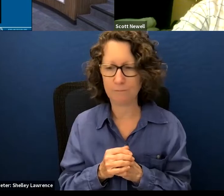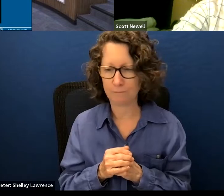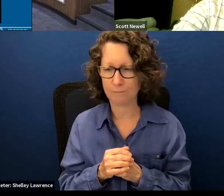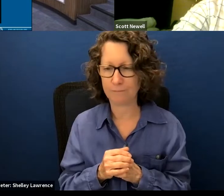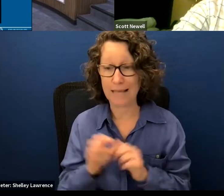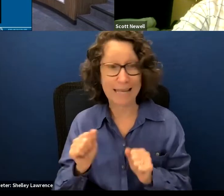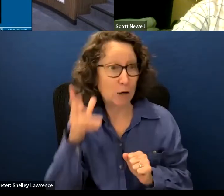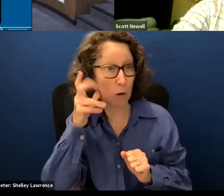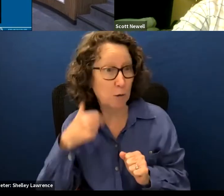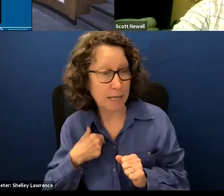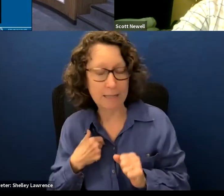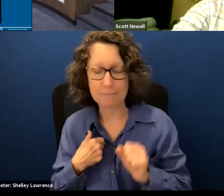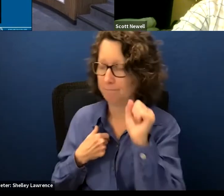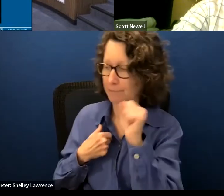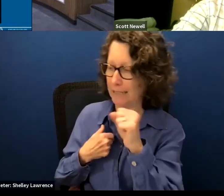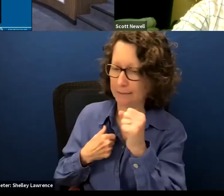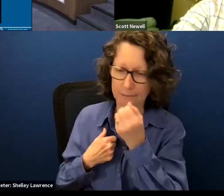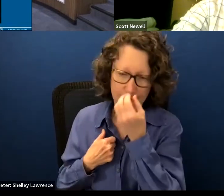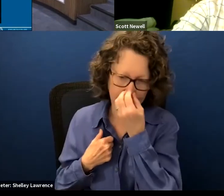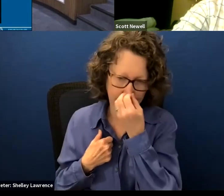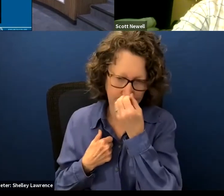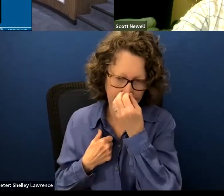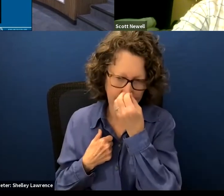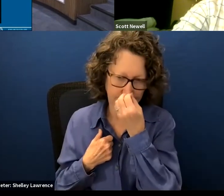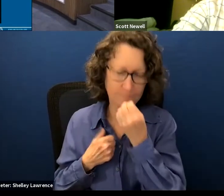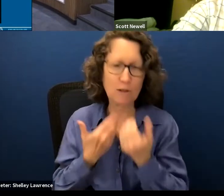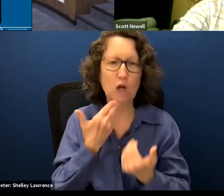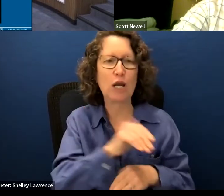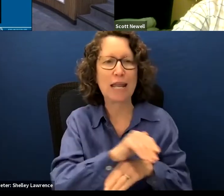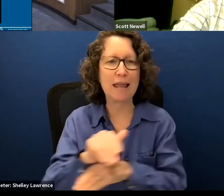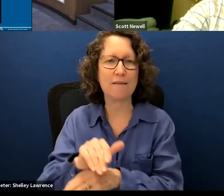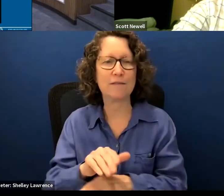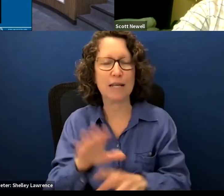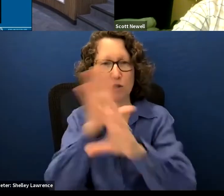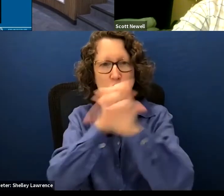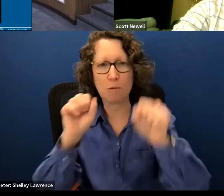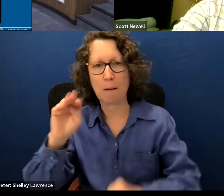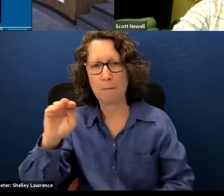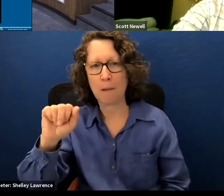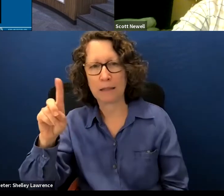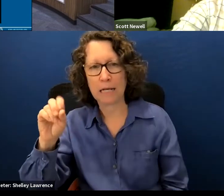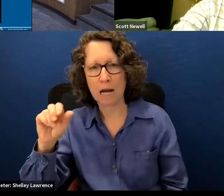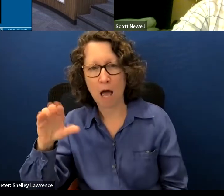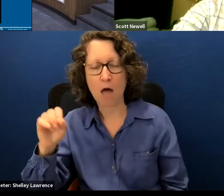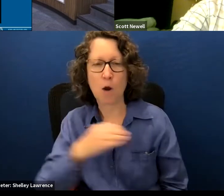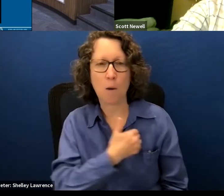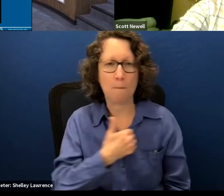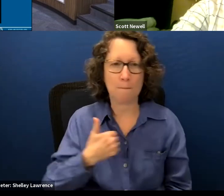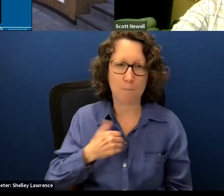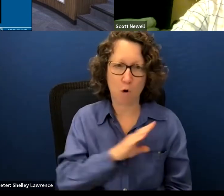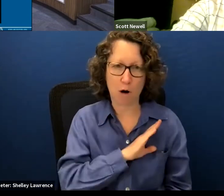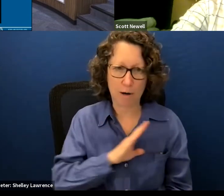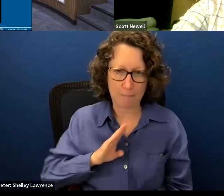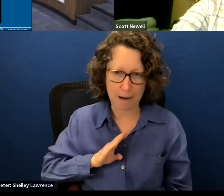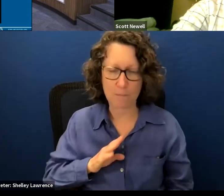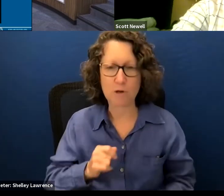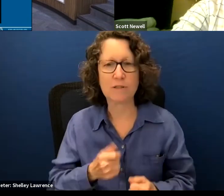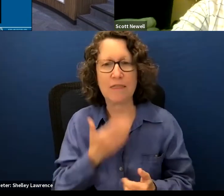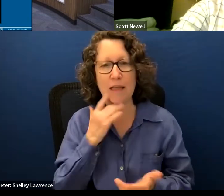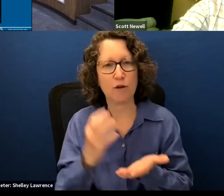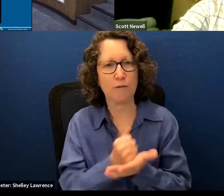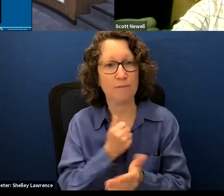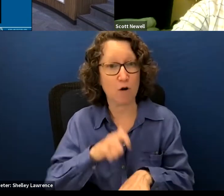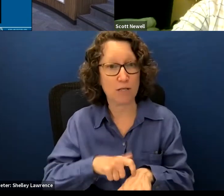Can you hear me? Yes. Good evening, Superintendent Maldonado, members of the board. Thank you for the opportunity to speak to you